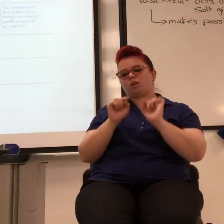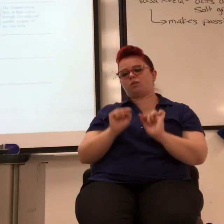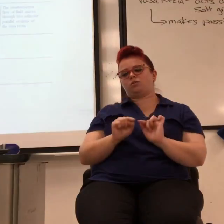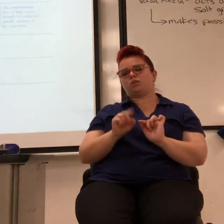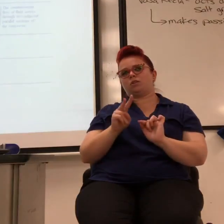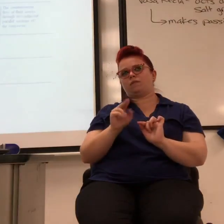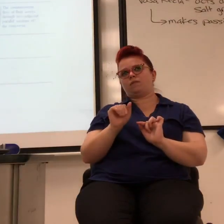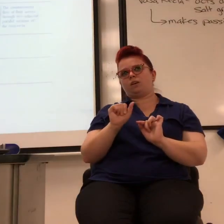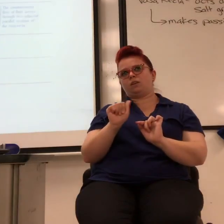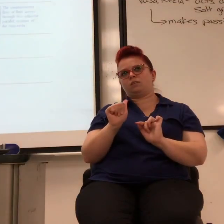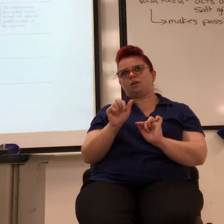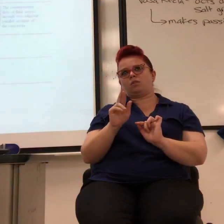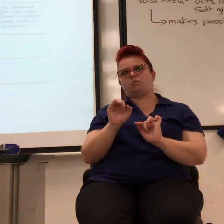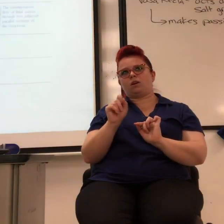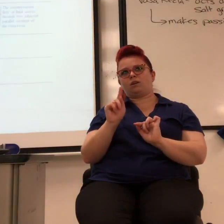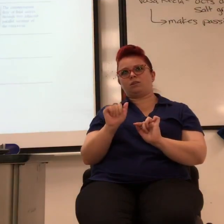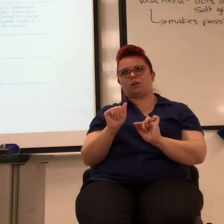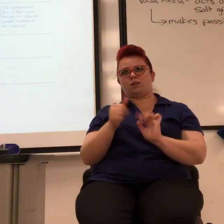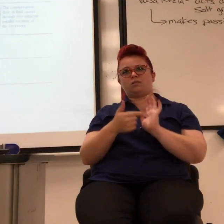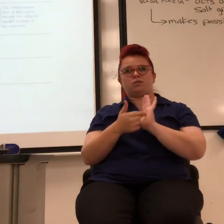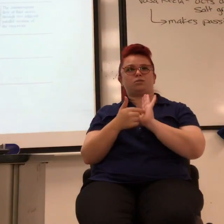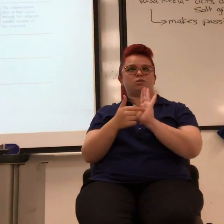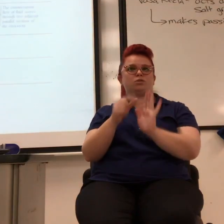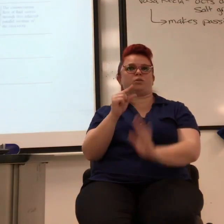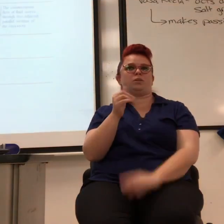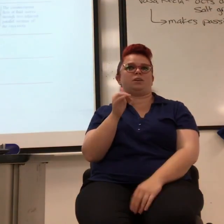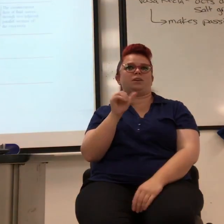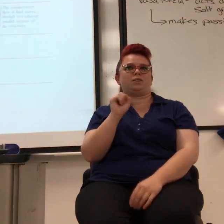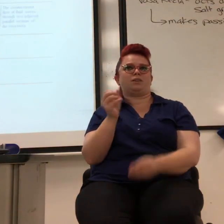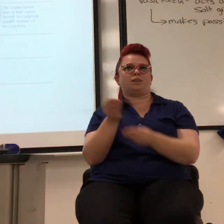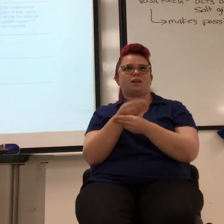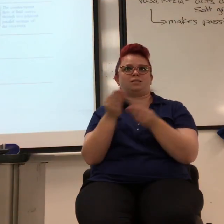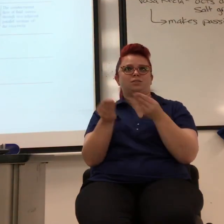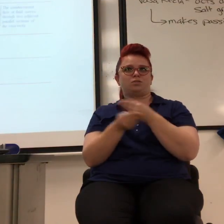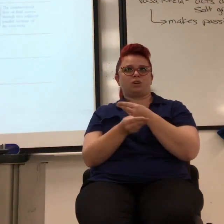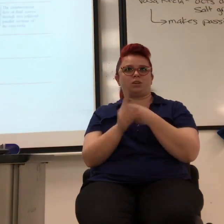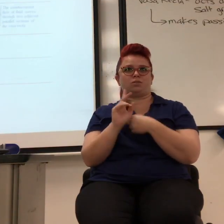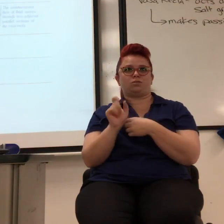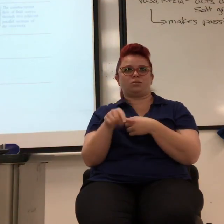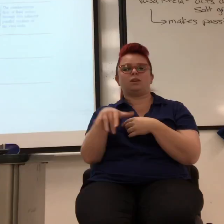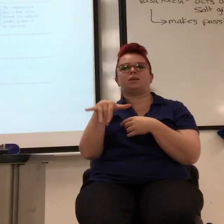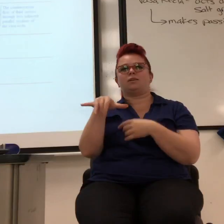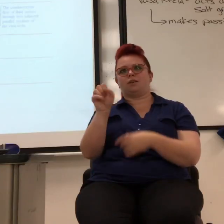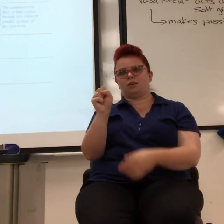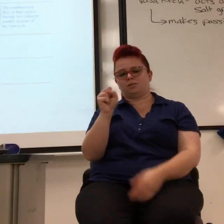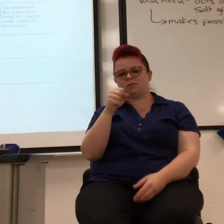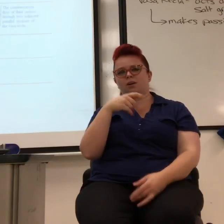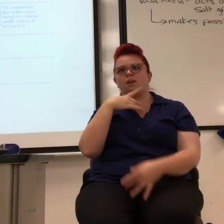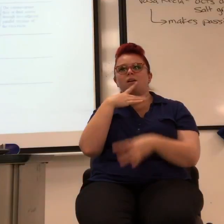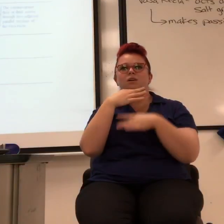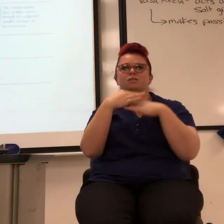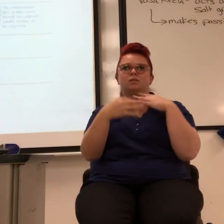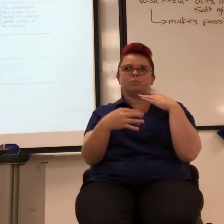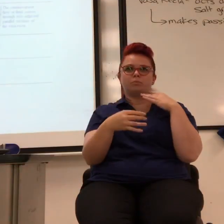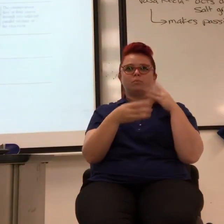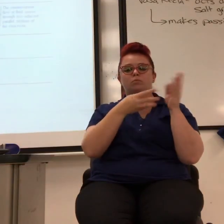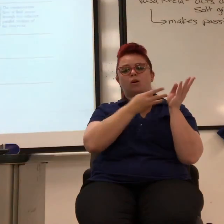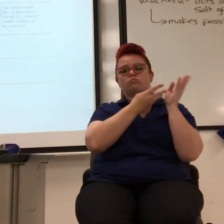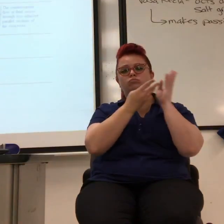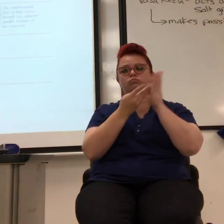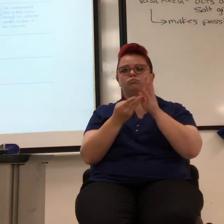no? Does it show gas exchange? Yes. Blood coming in, oxygen rich, it's